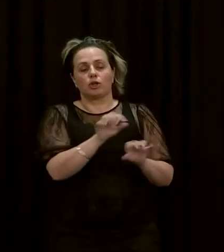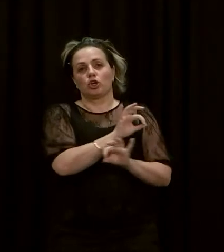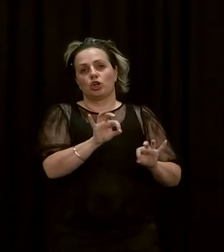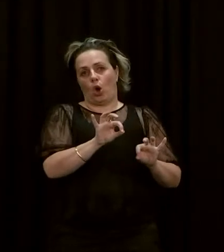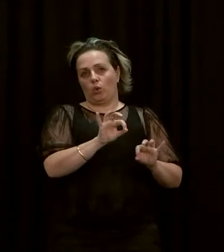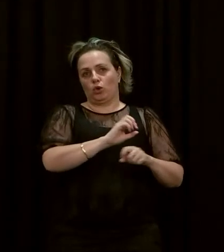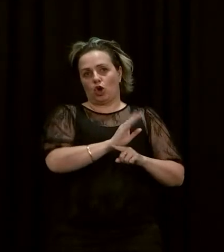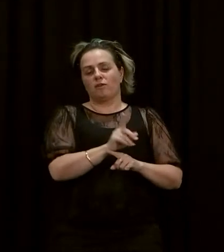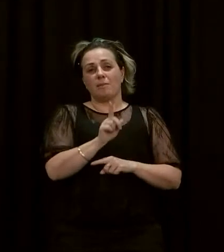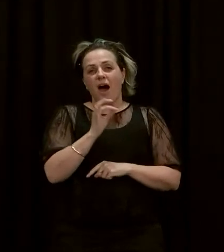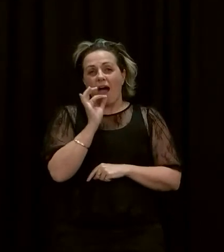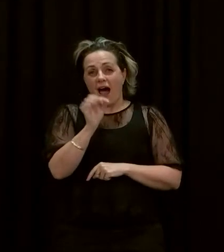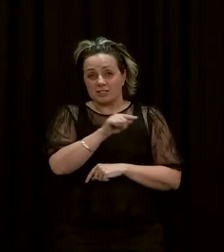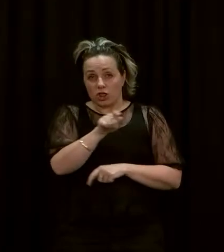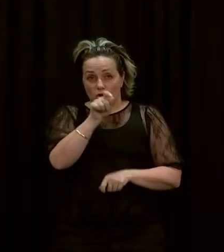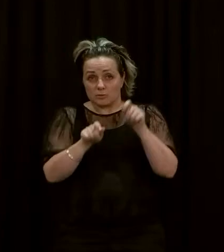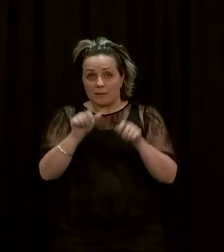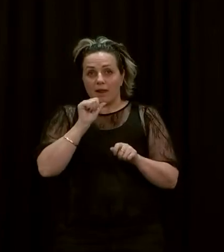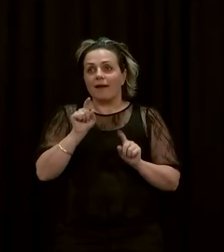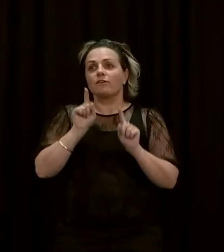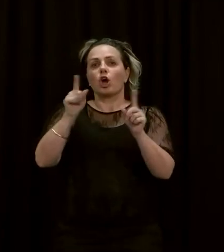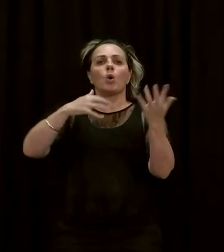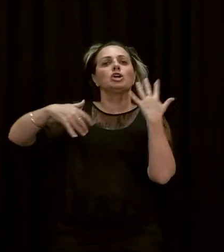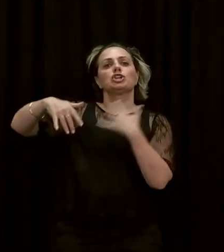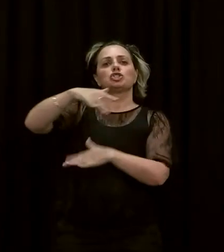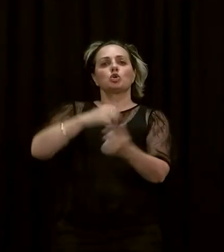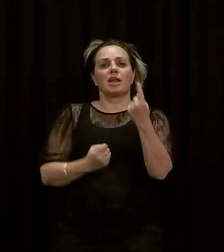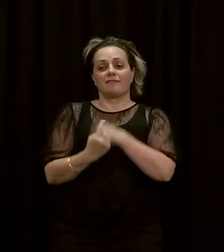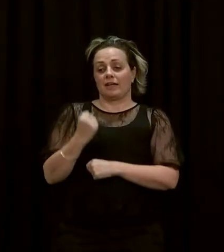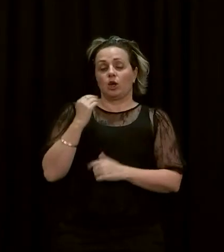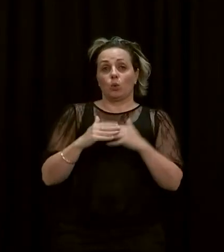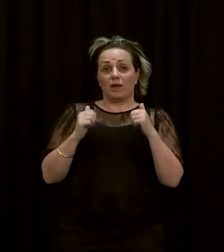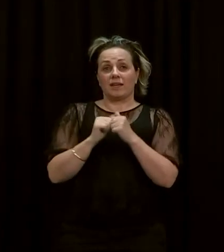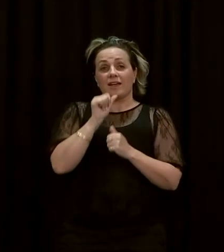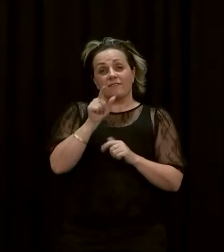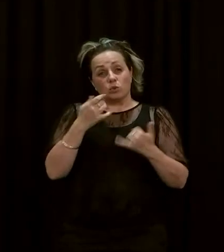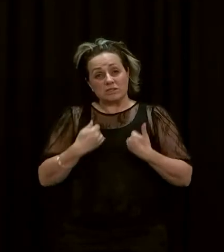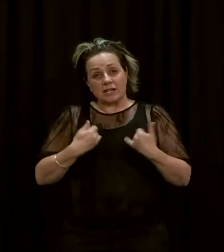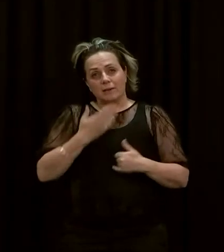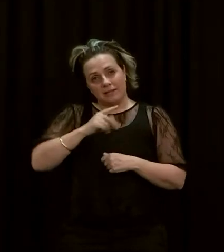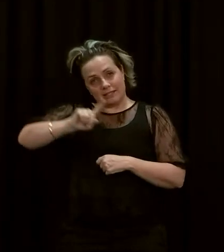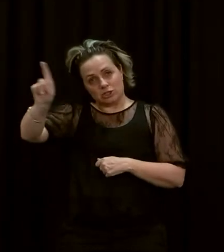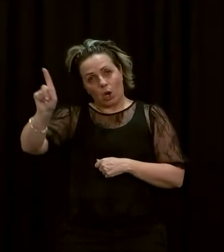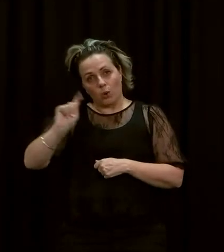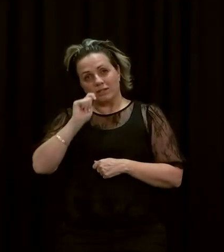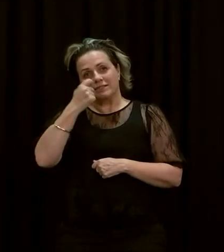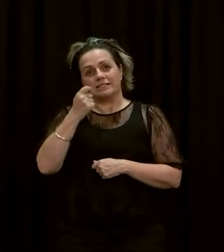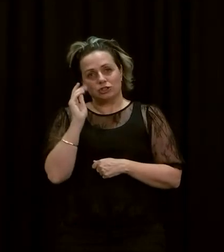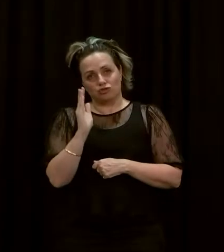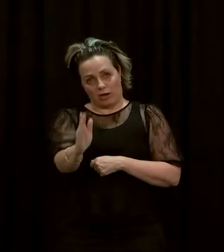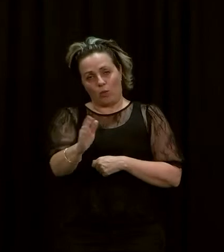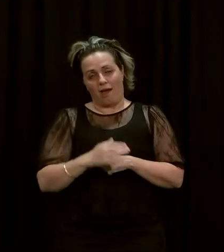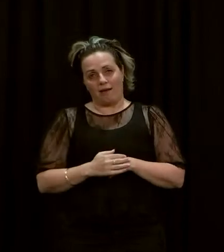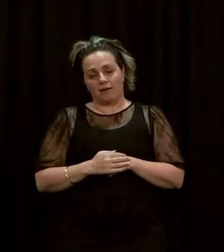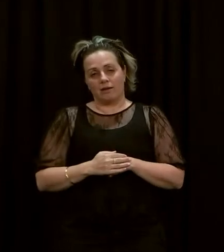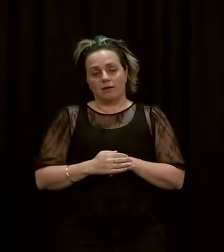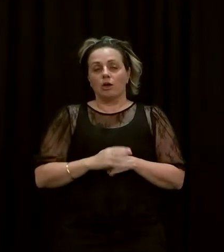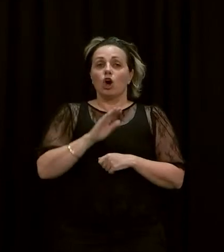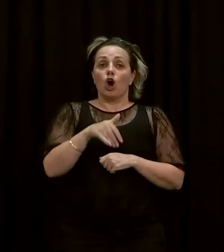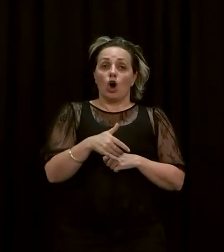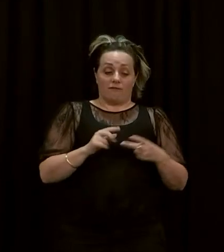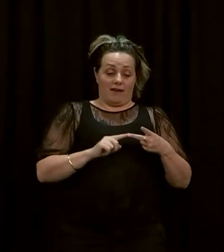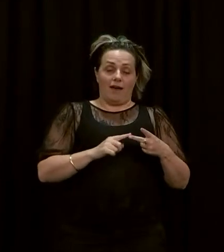who were at those events, or indeed any other social events over the weekend, if they have symptoms, please get a test straight away. On the 5 to 11s, look,